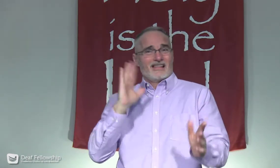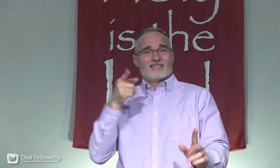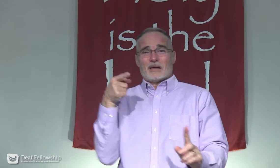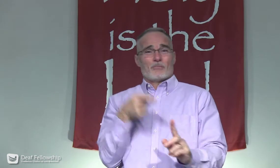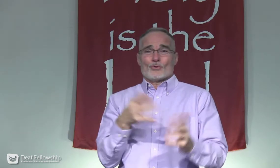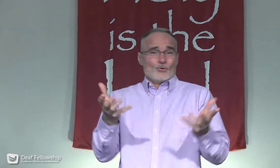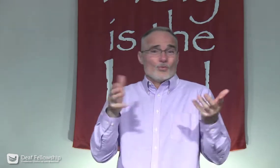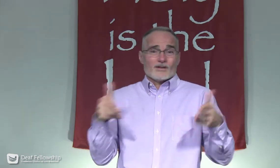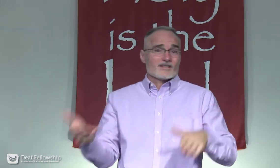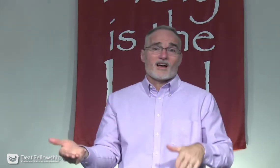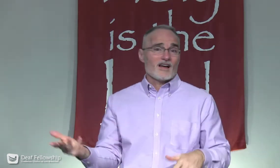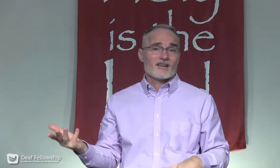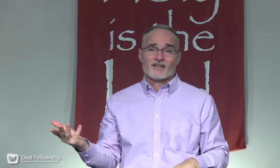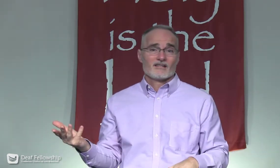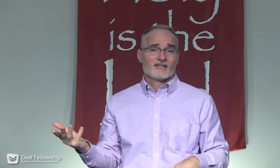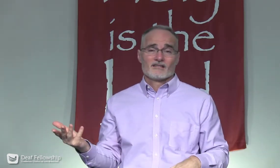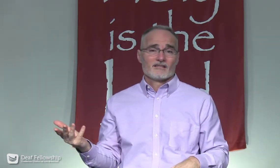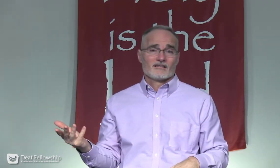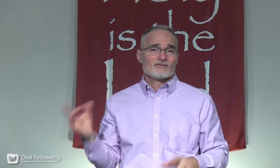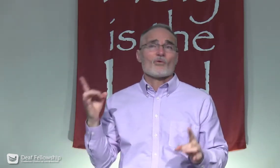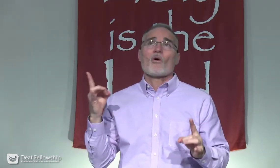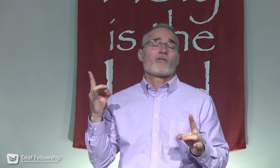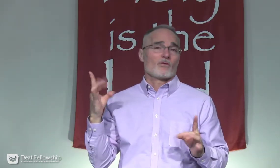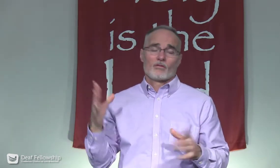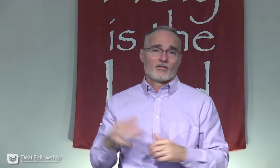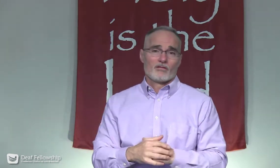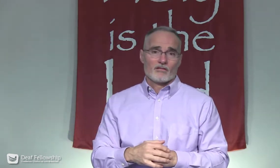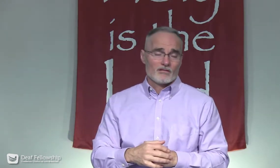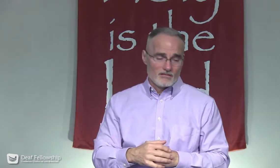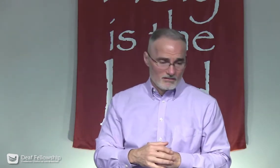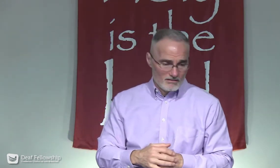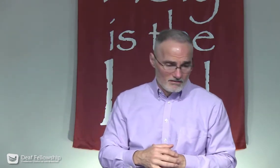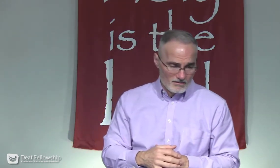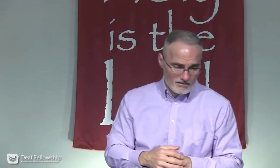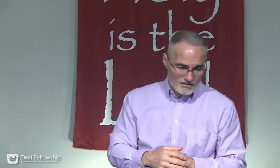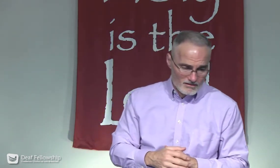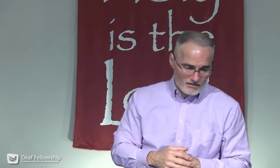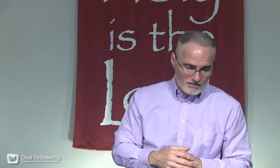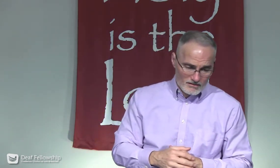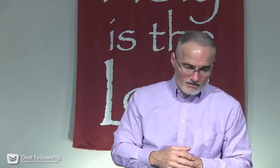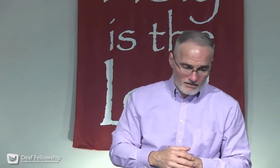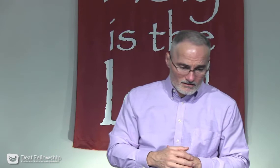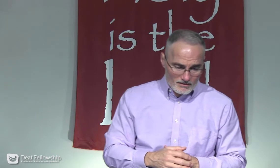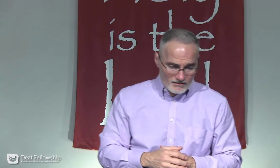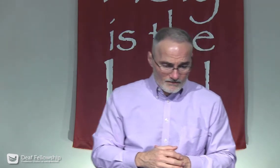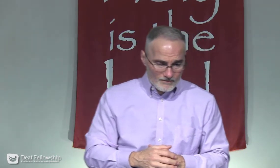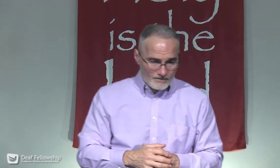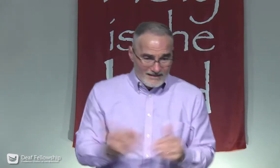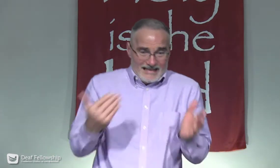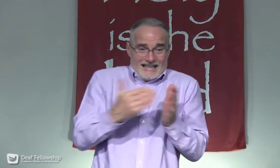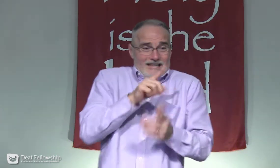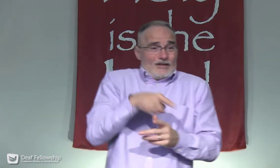type of death, you can't breathe. It's so incredibly painful. You just want to